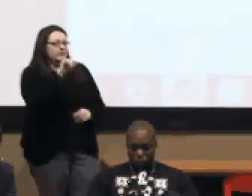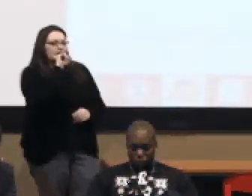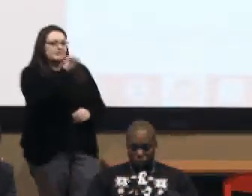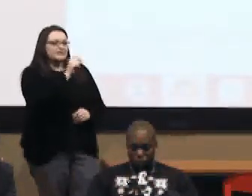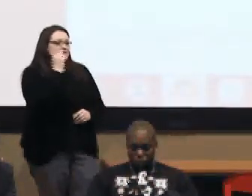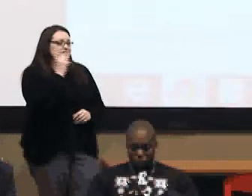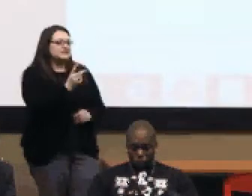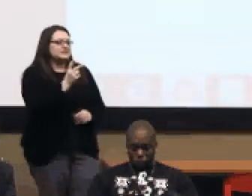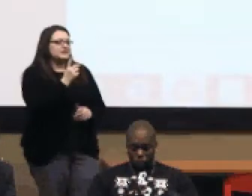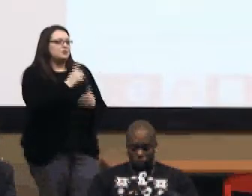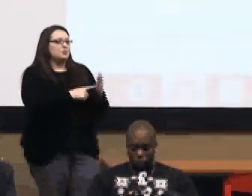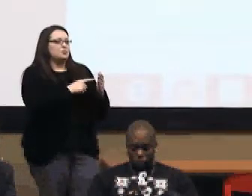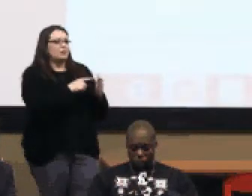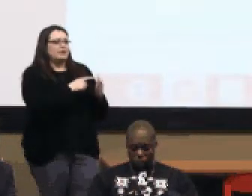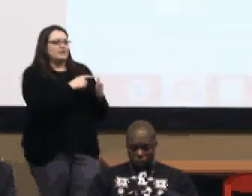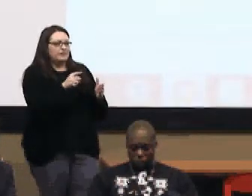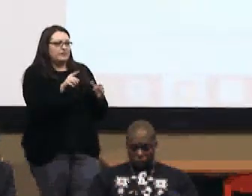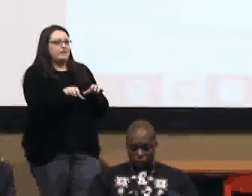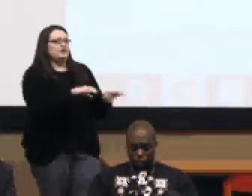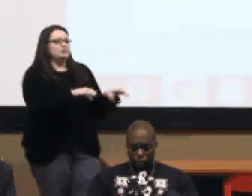love seeing what they do